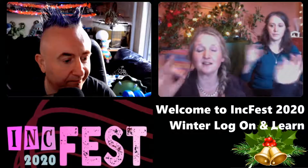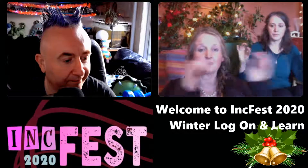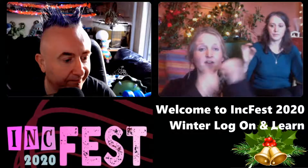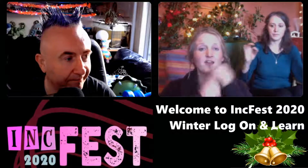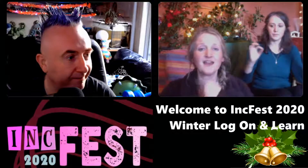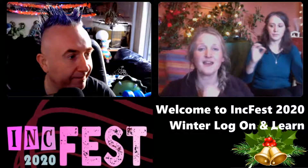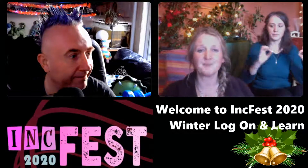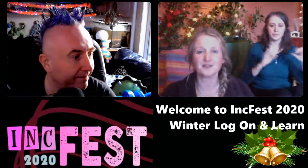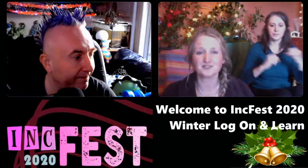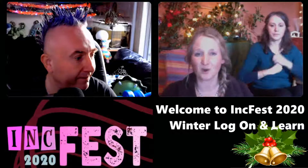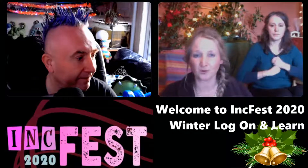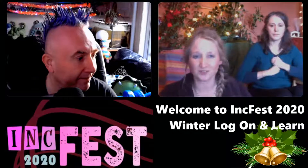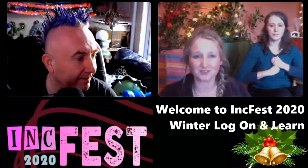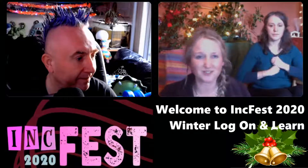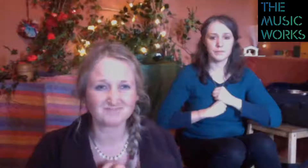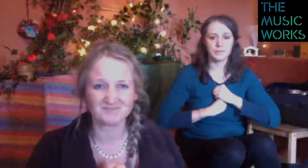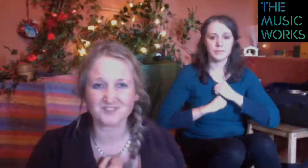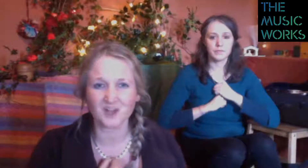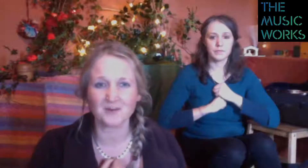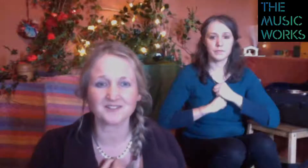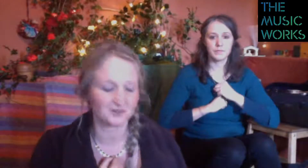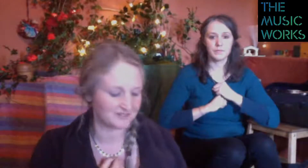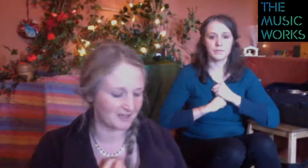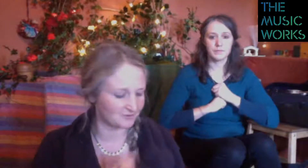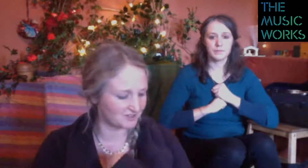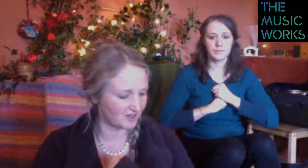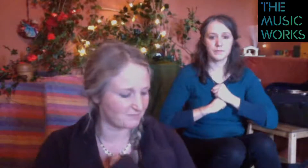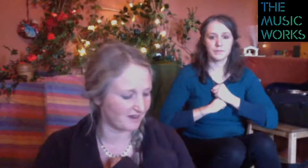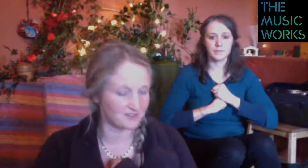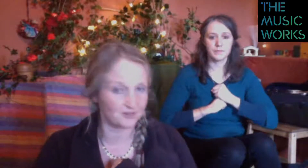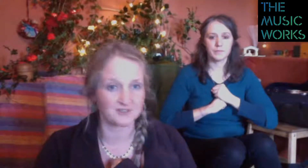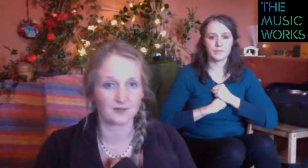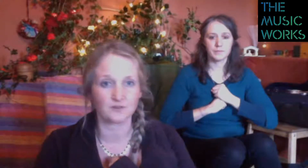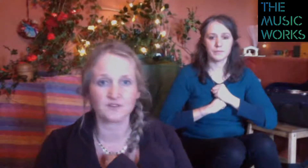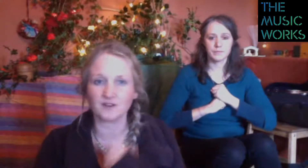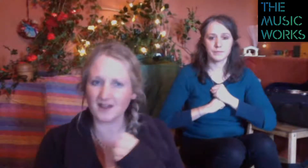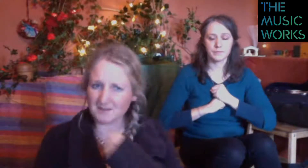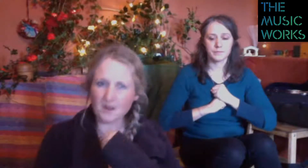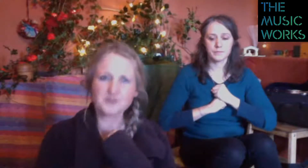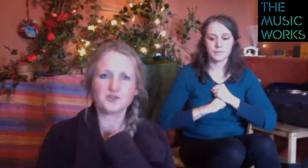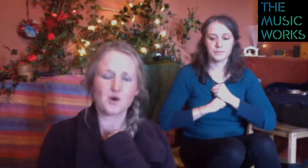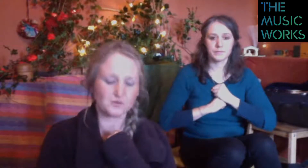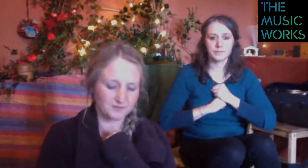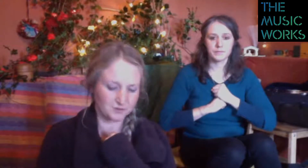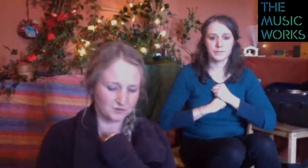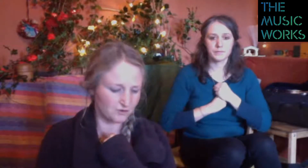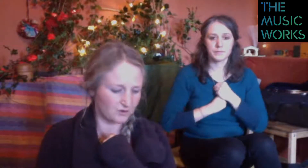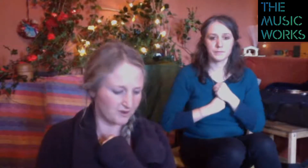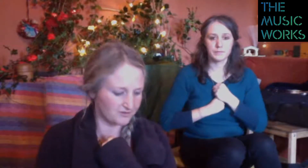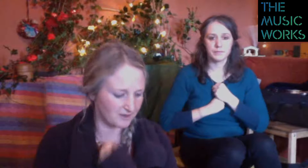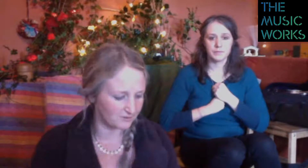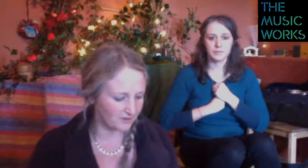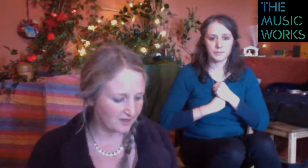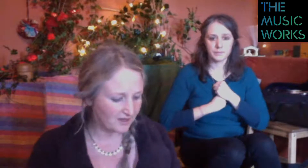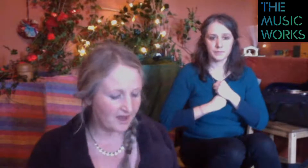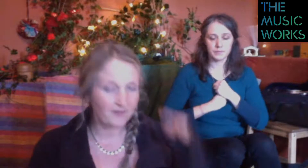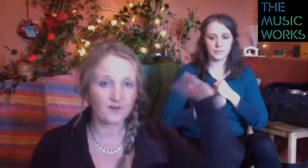river in my soul. So it's just going to yourself. Just go back to yourself with this line. In my soul, so you feel strong about yourself. And the verses